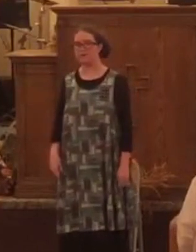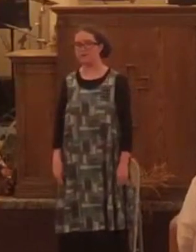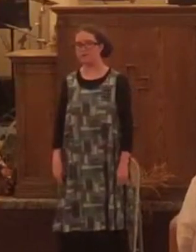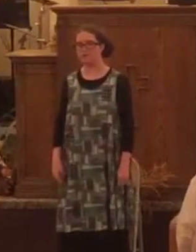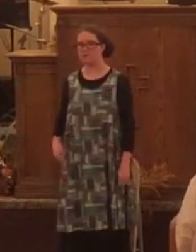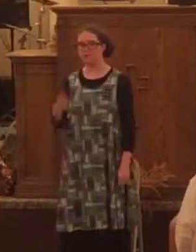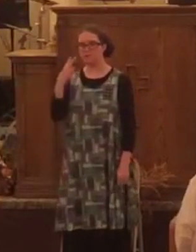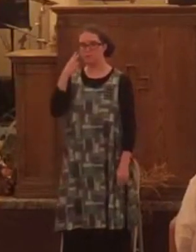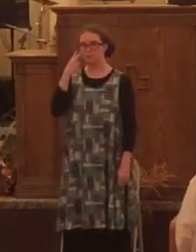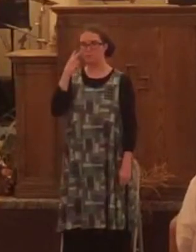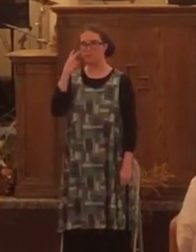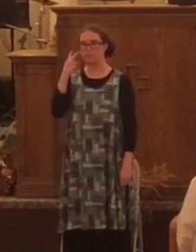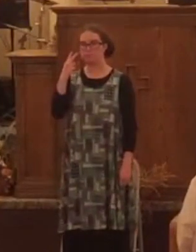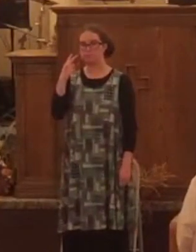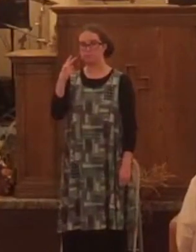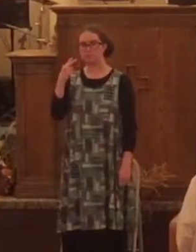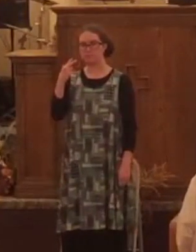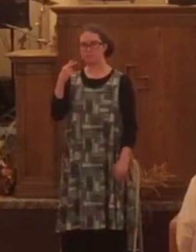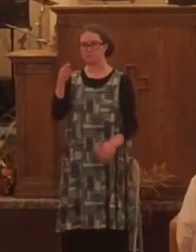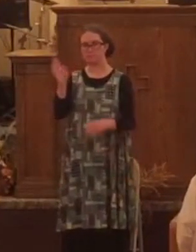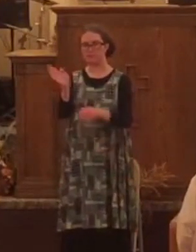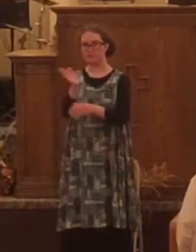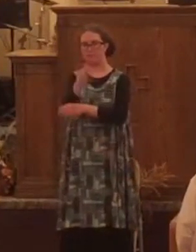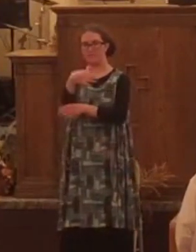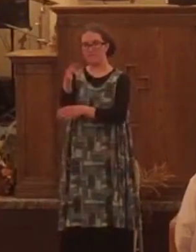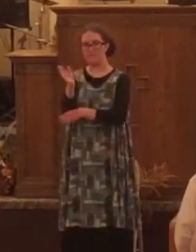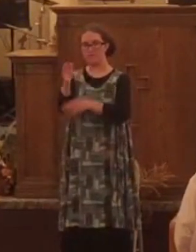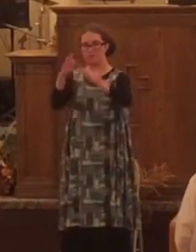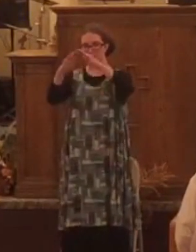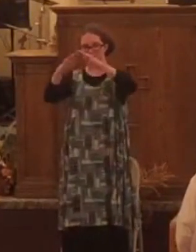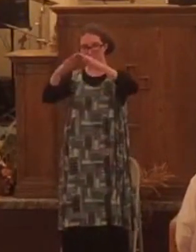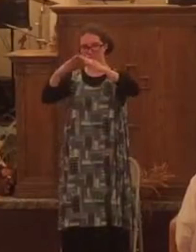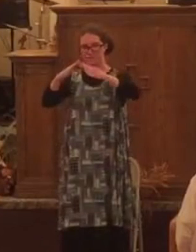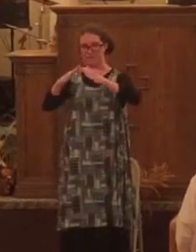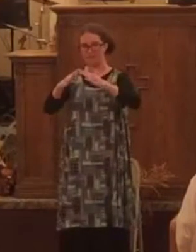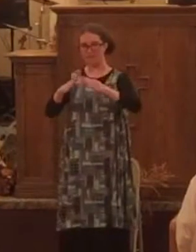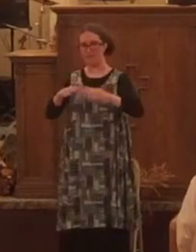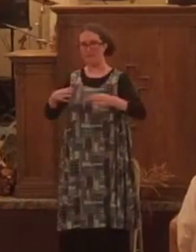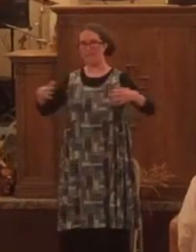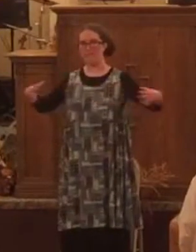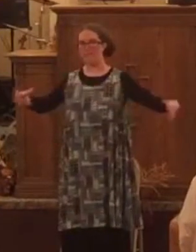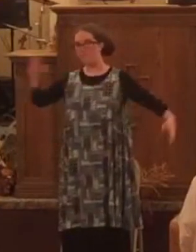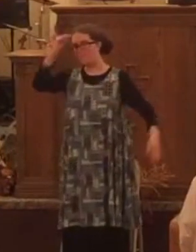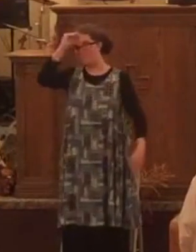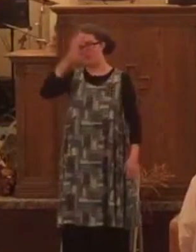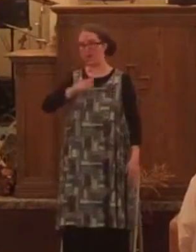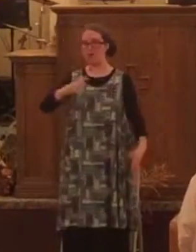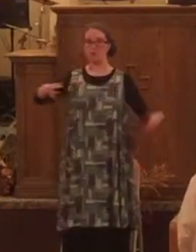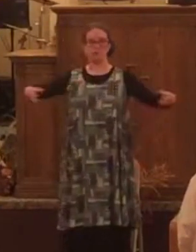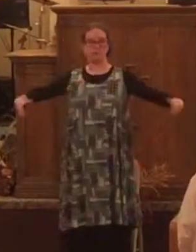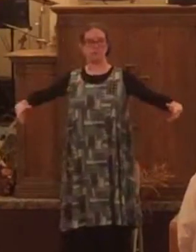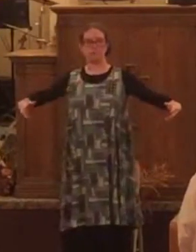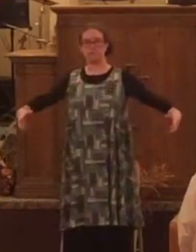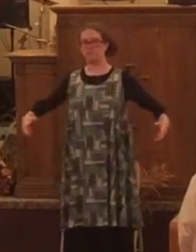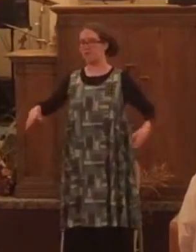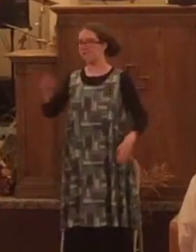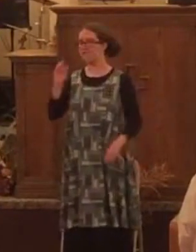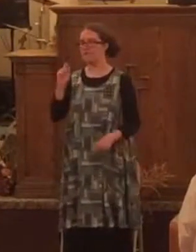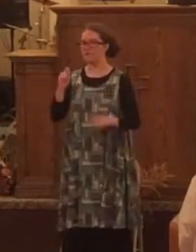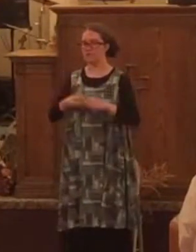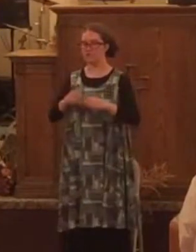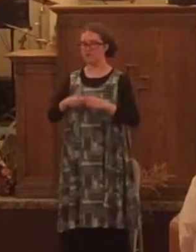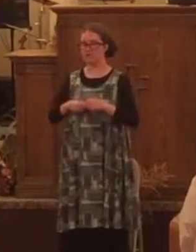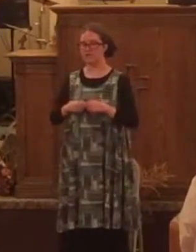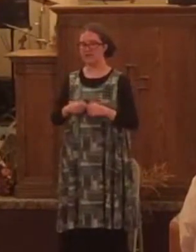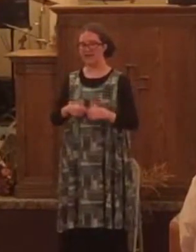Man, he looked at that flap of that tent. Hey, man, he got 400 men, big men, grabbing big stones. I